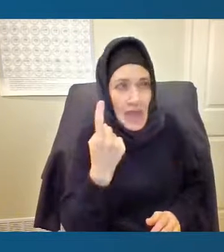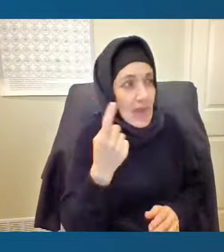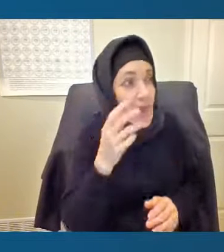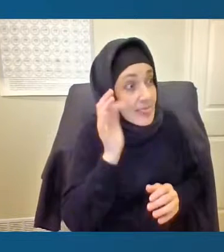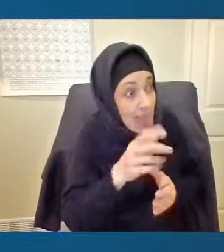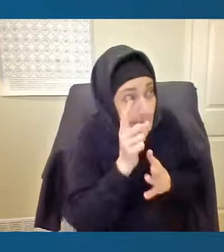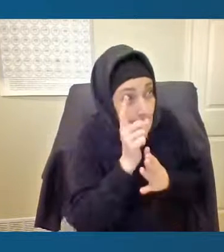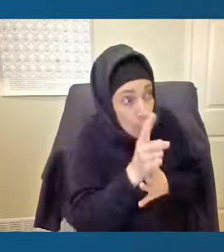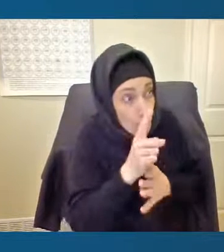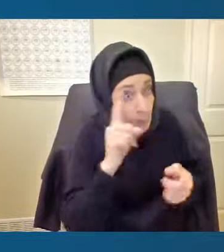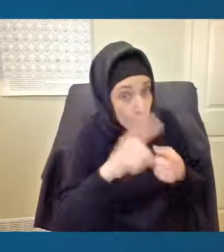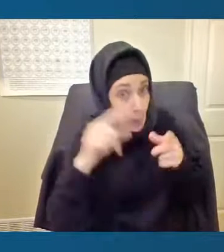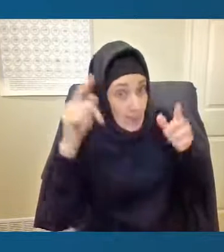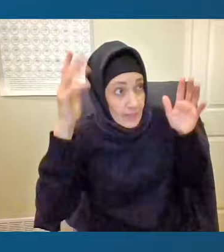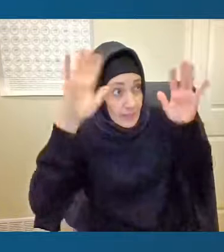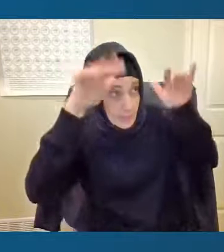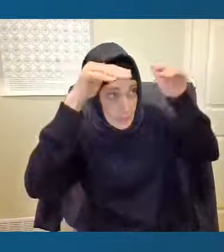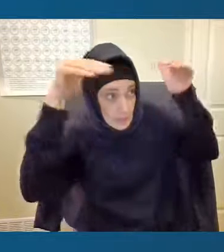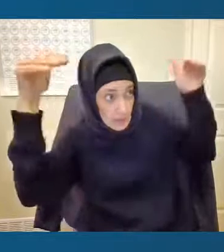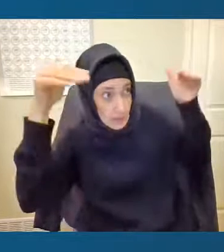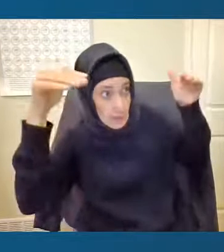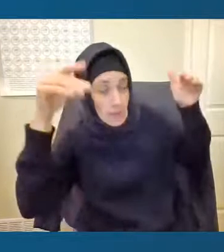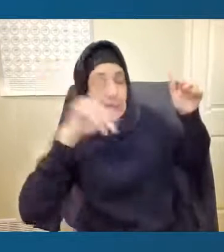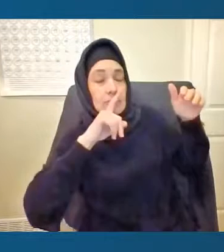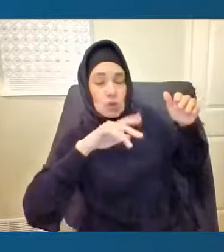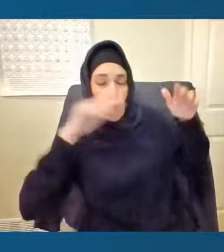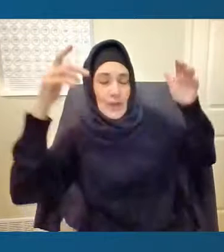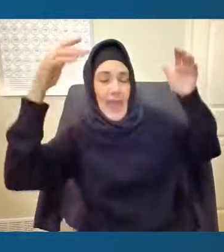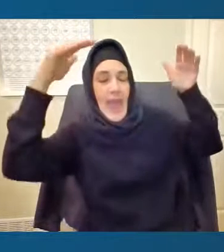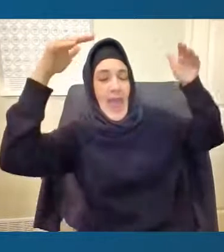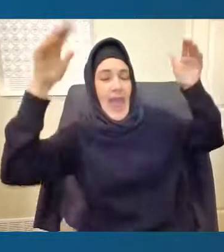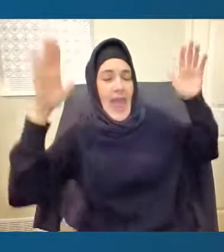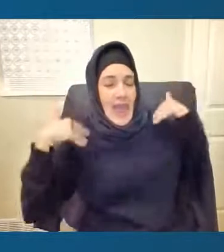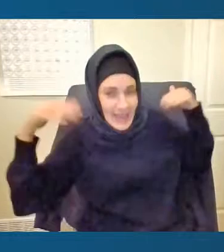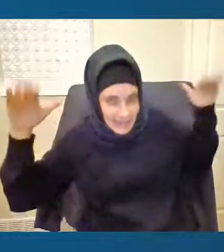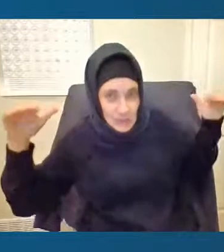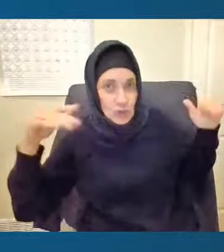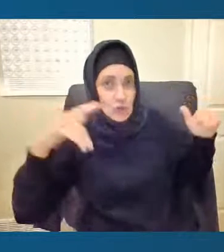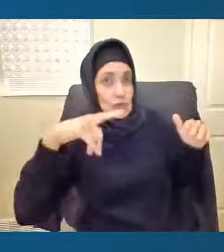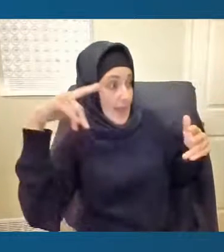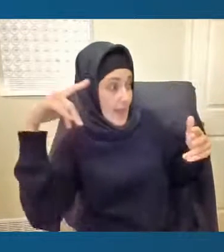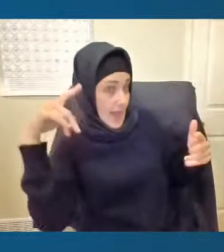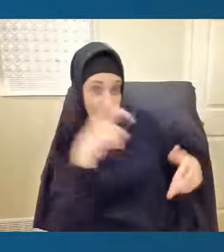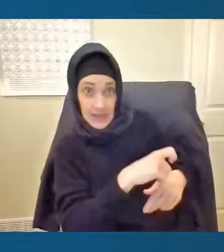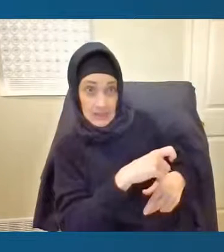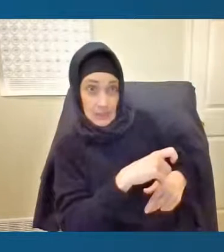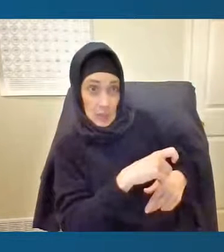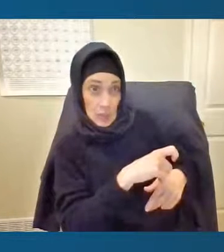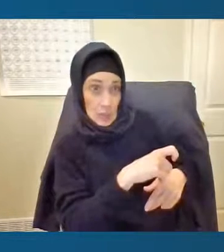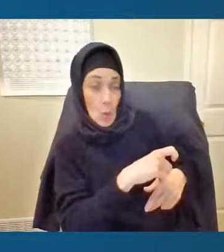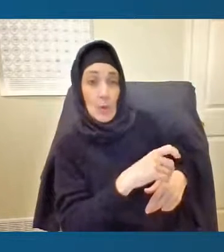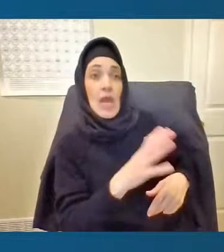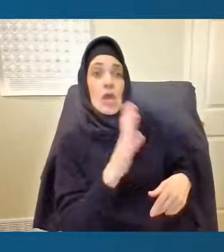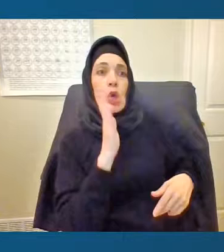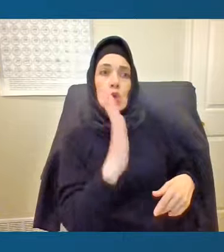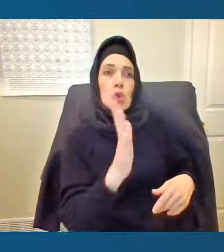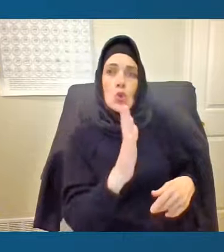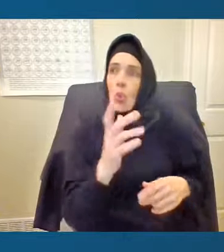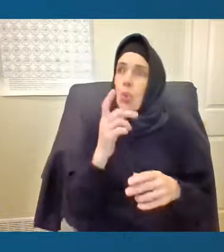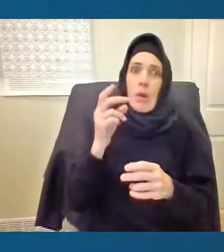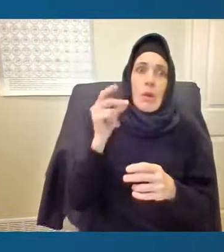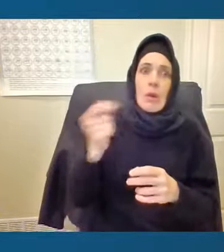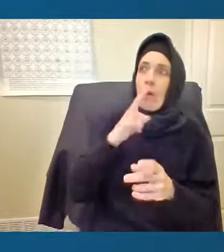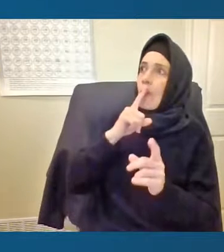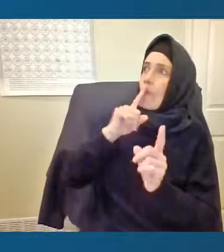was in. Jazakallah. What comes out was what was in. They can't fake. It's too scary. It's too intense.